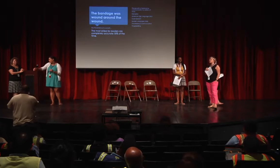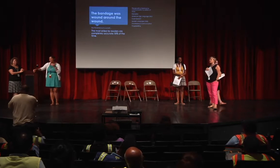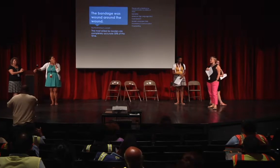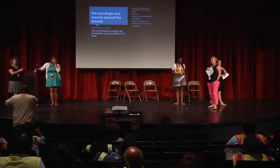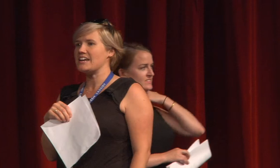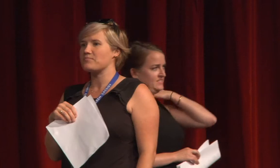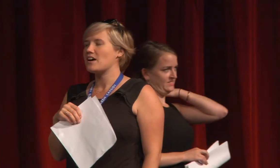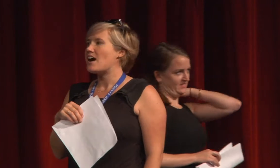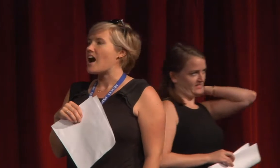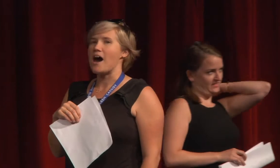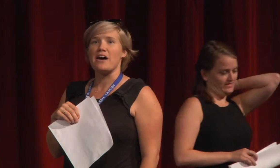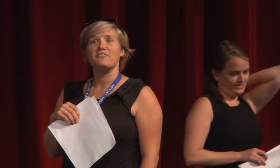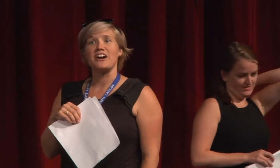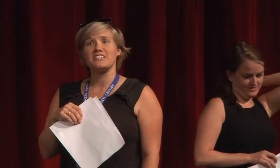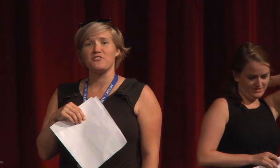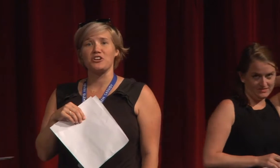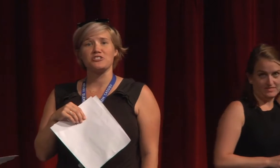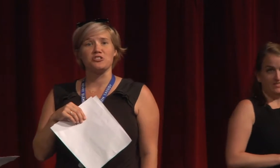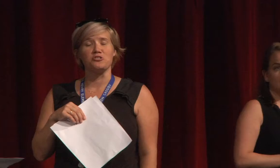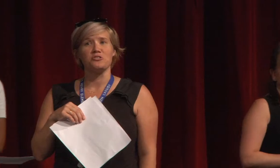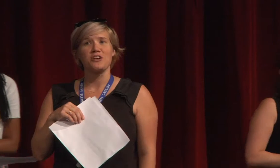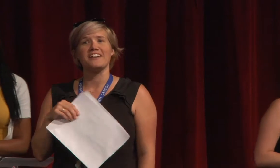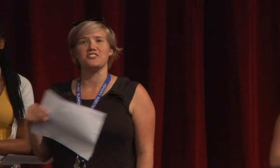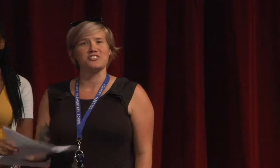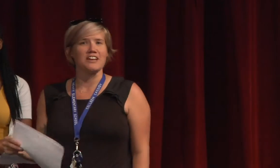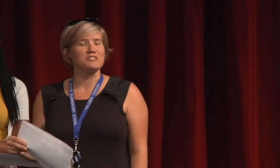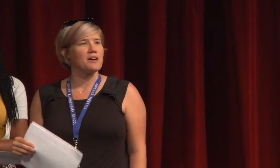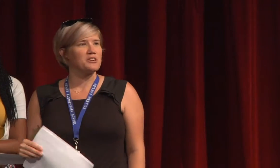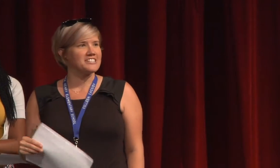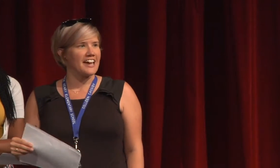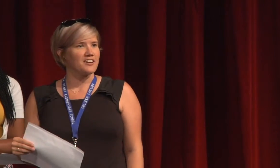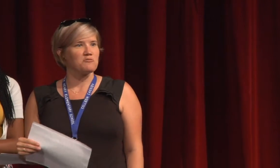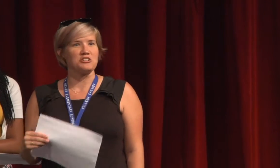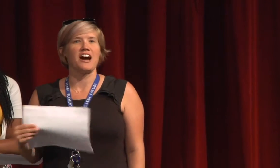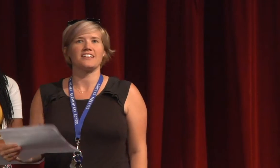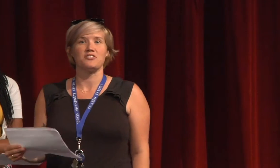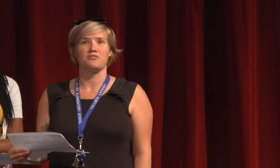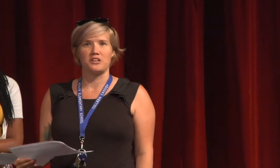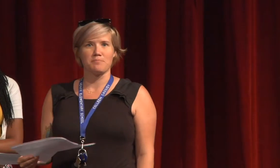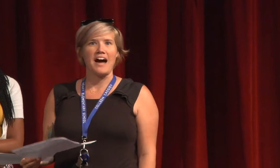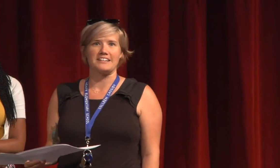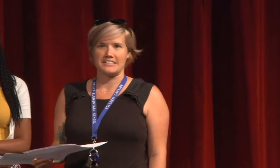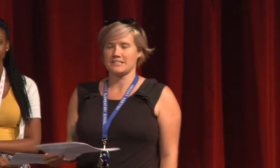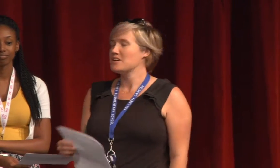Difficult to say, and very difficult to try and understand what someone is saying when you're not given the voice behind it.